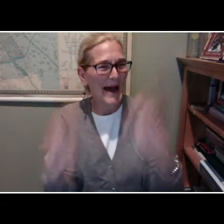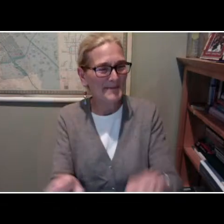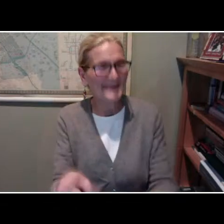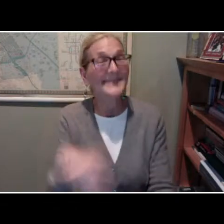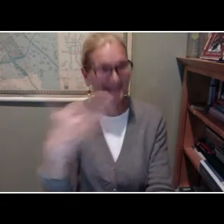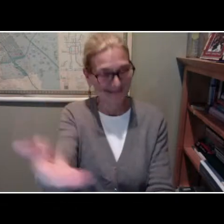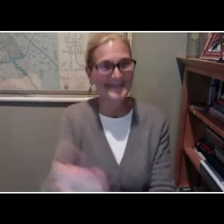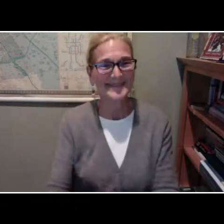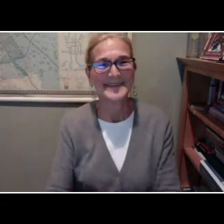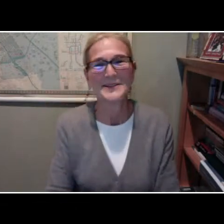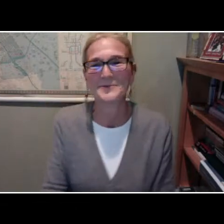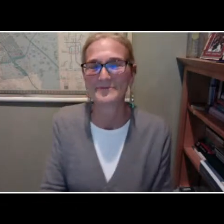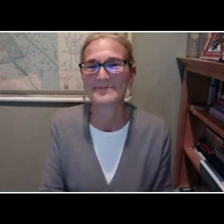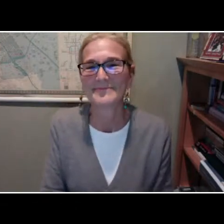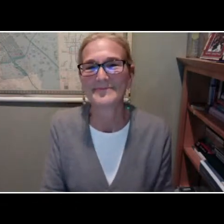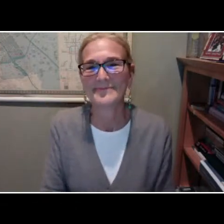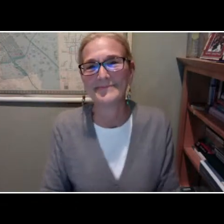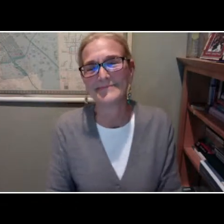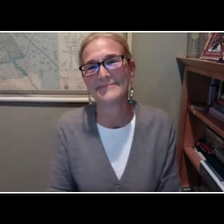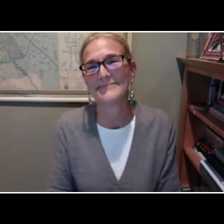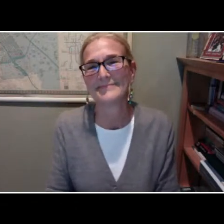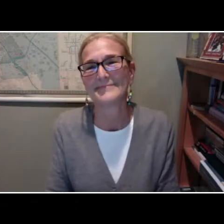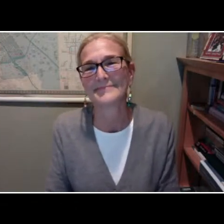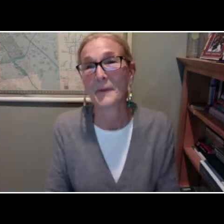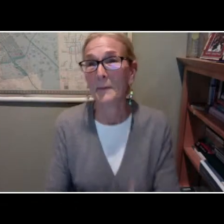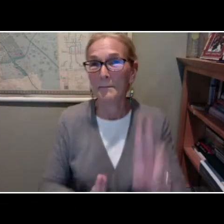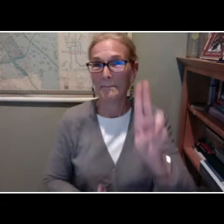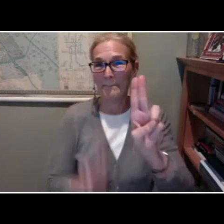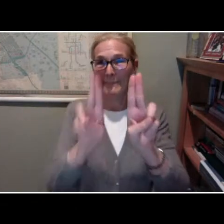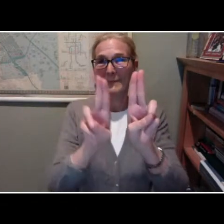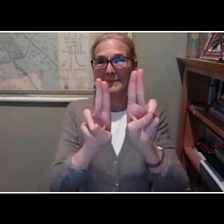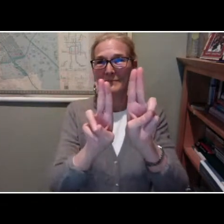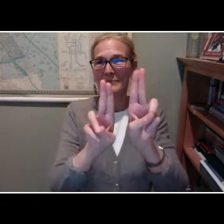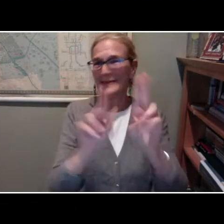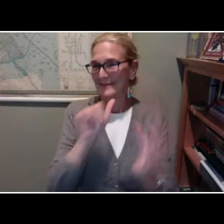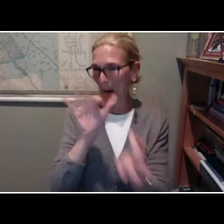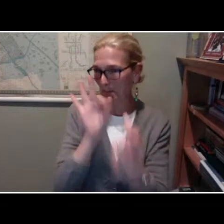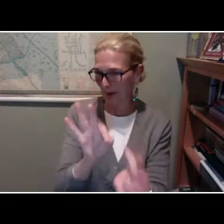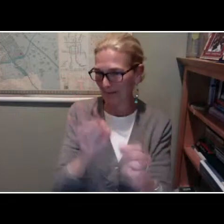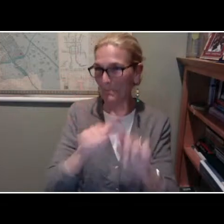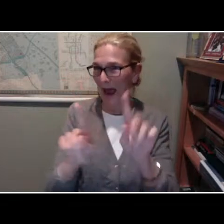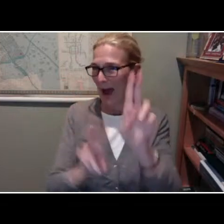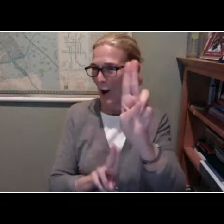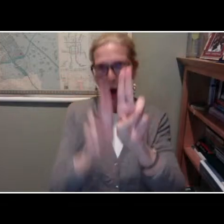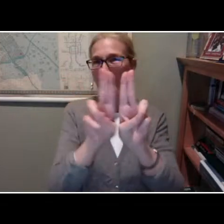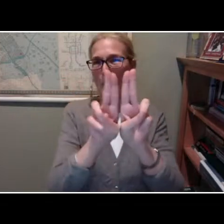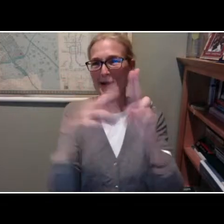And then the word frequency count for Lead K Family Services. Let's see what the graph shows.